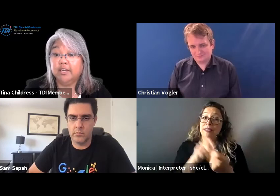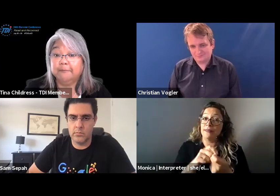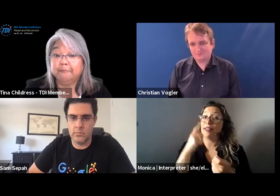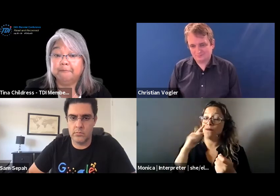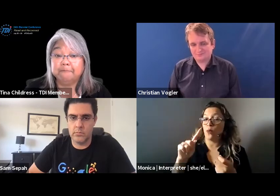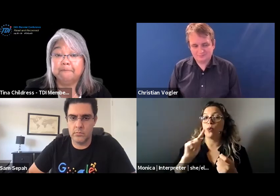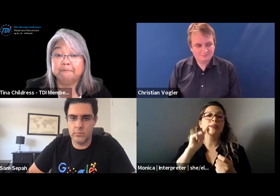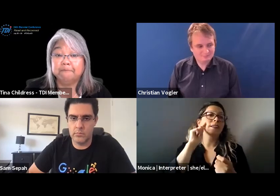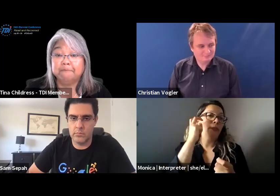community.